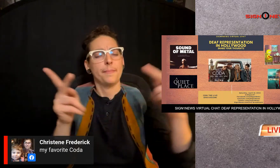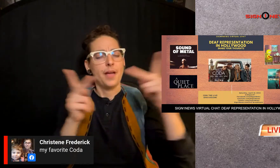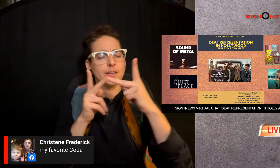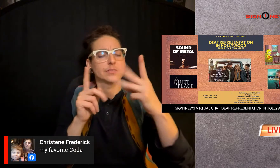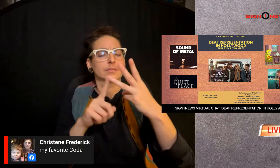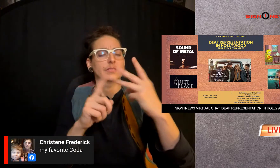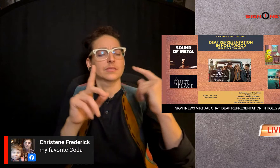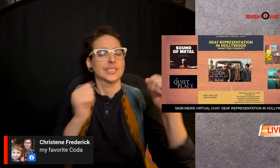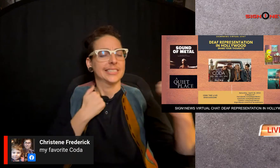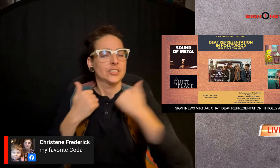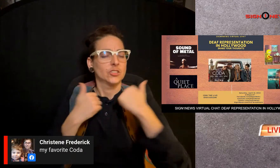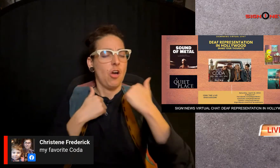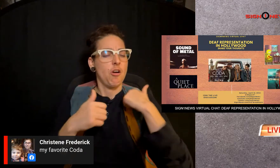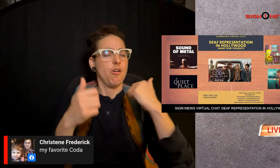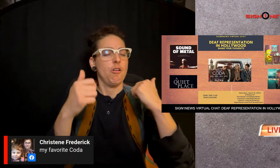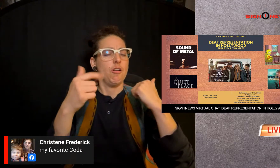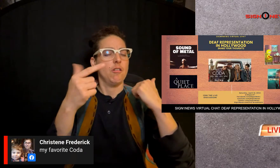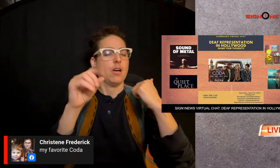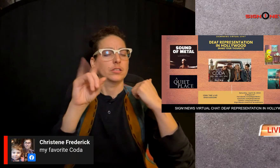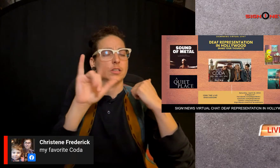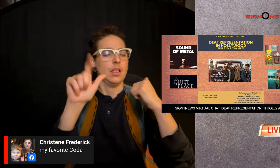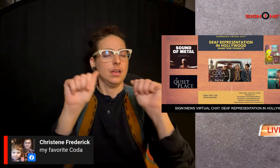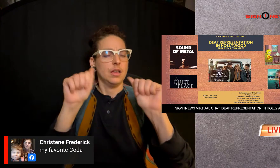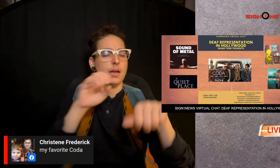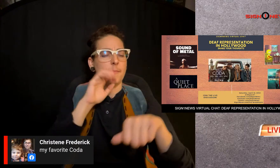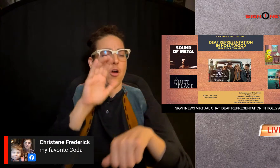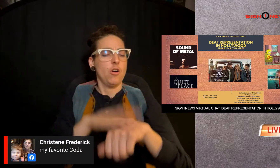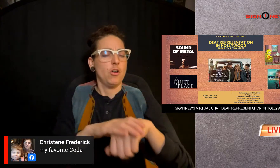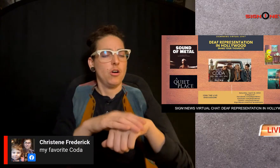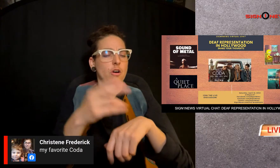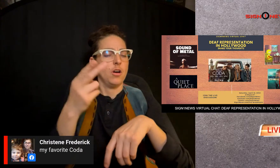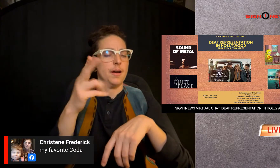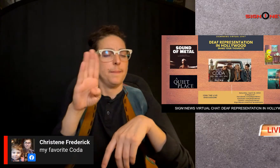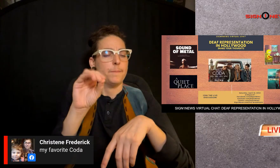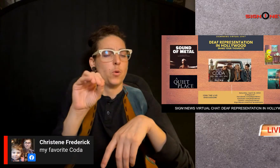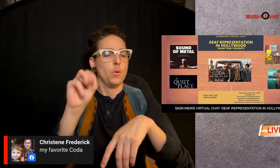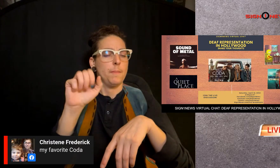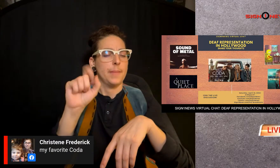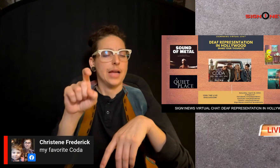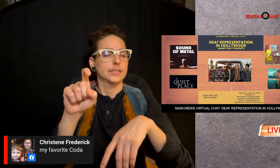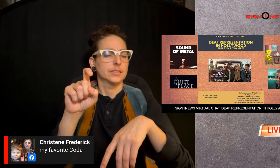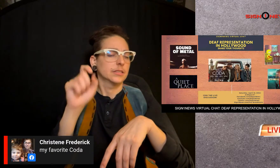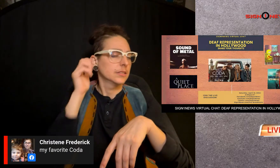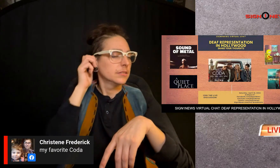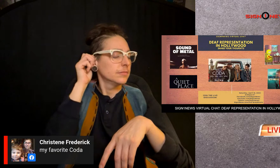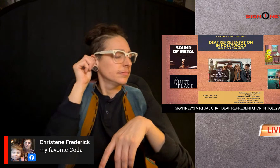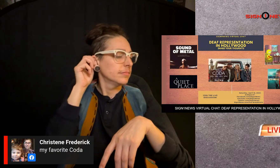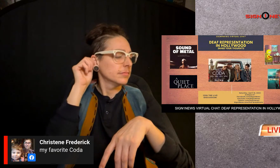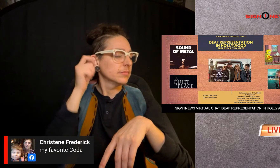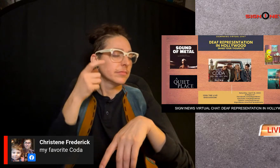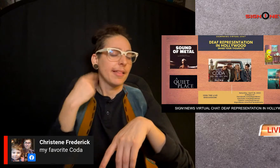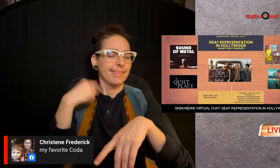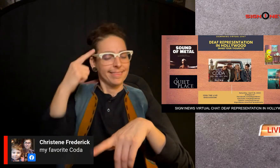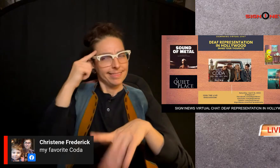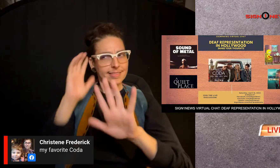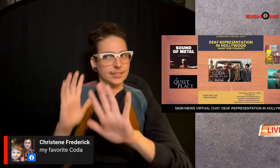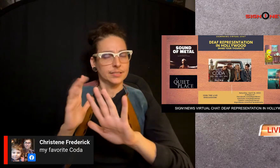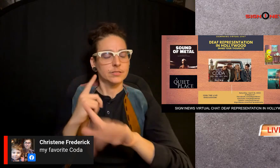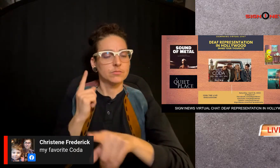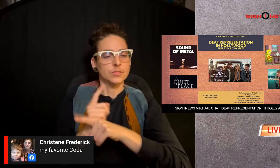Coda's on Apple. A Quiet Place and Kong, I think they're on HBO Max,